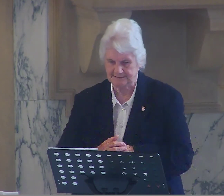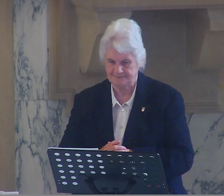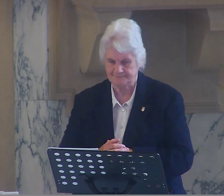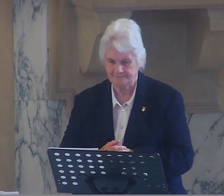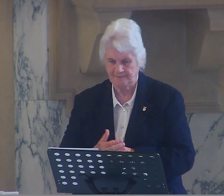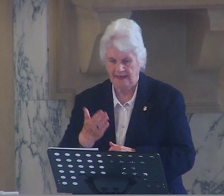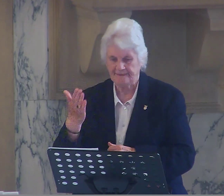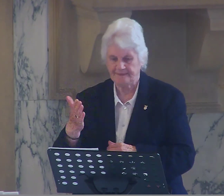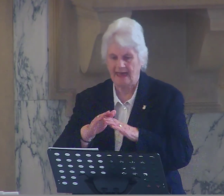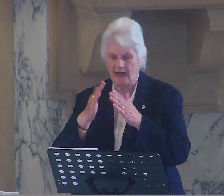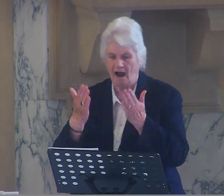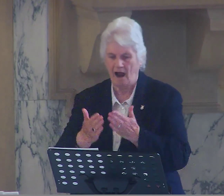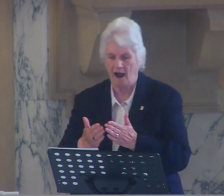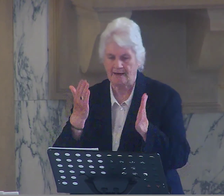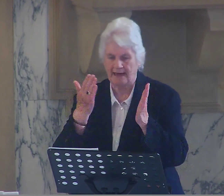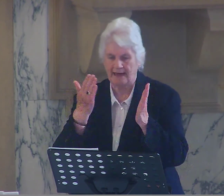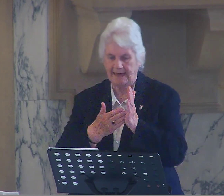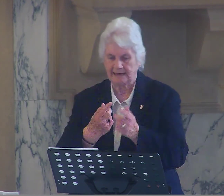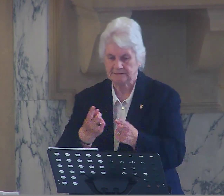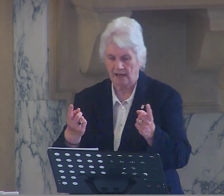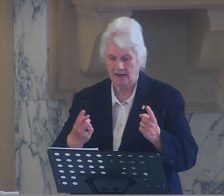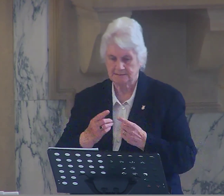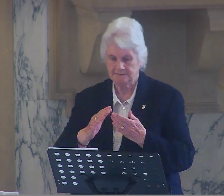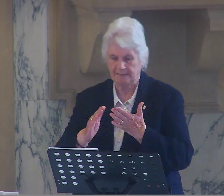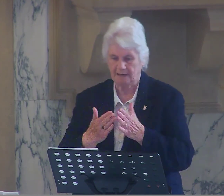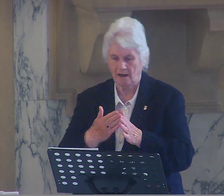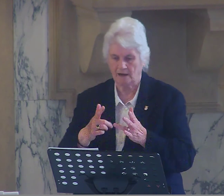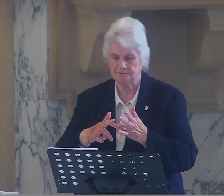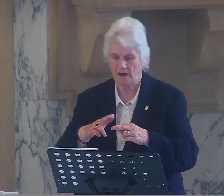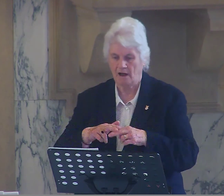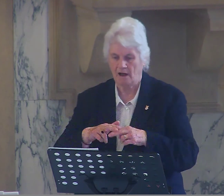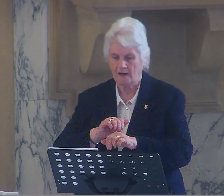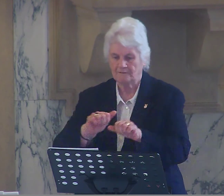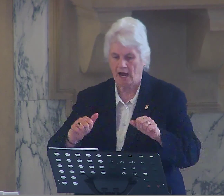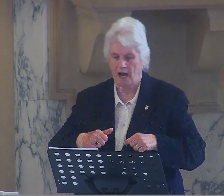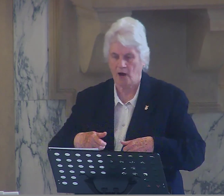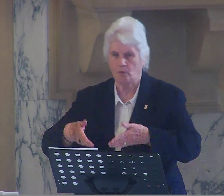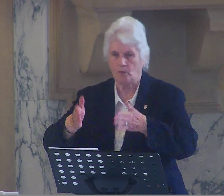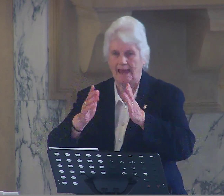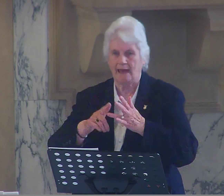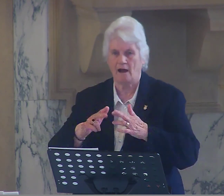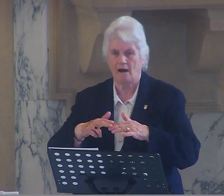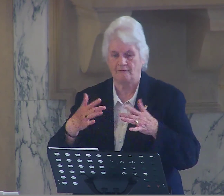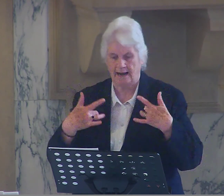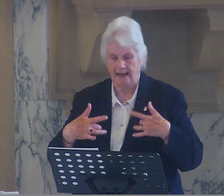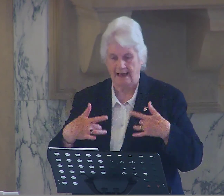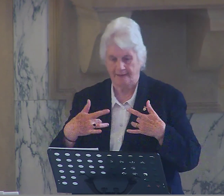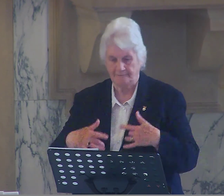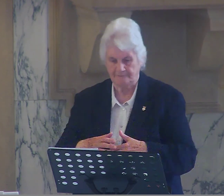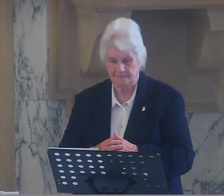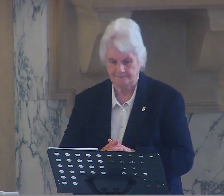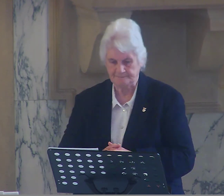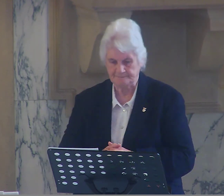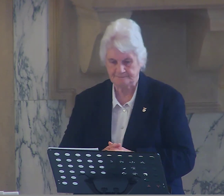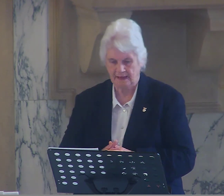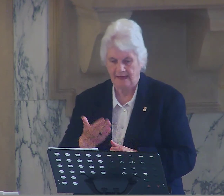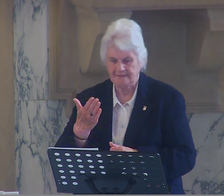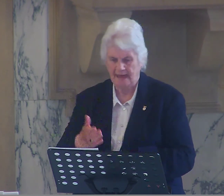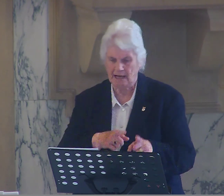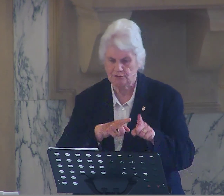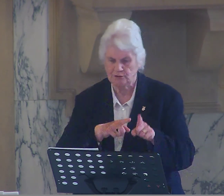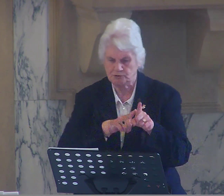good people are a nuisance. They are against us because of our way of life.